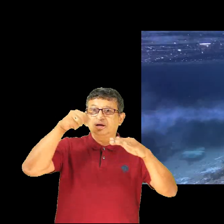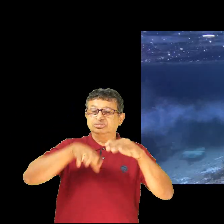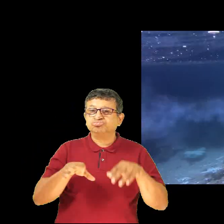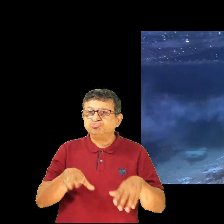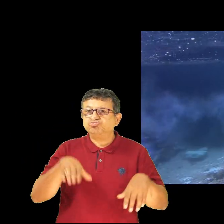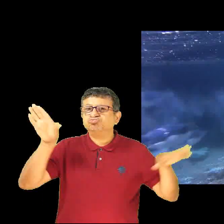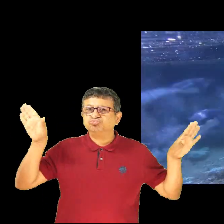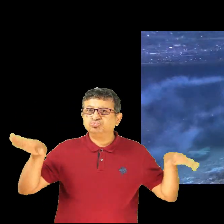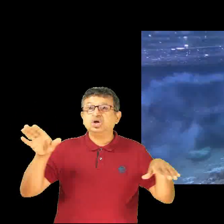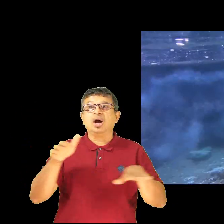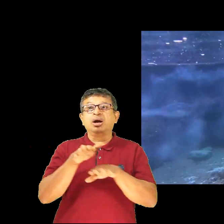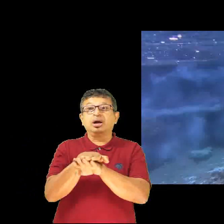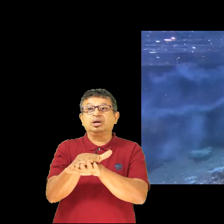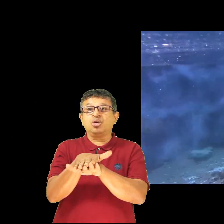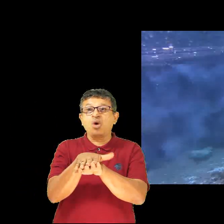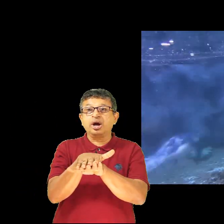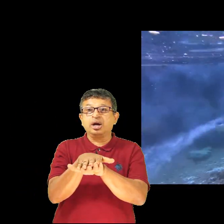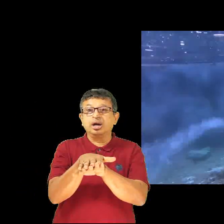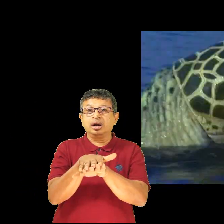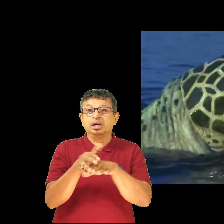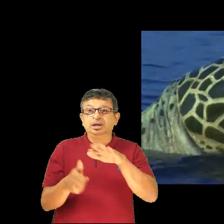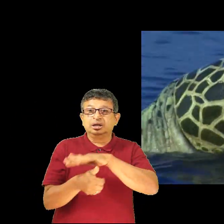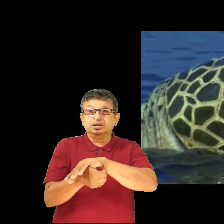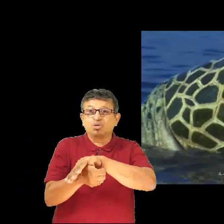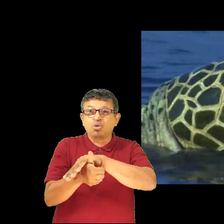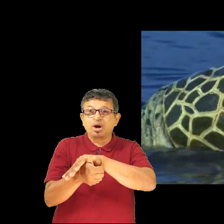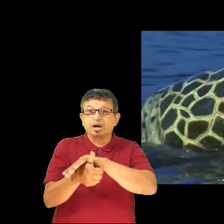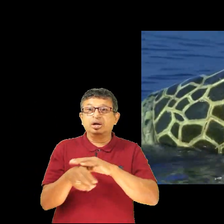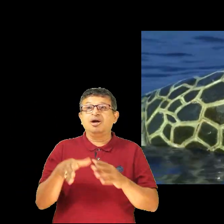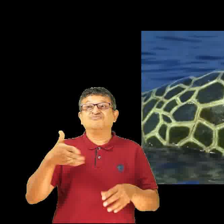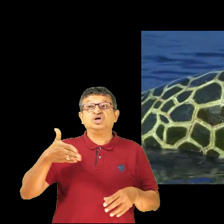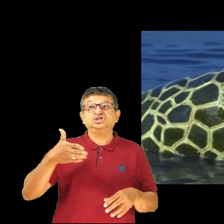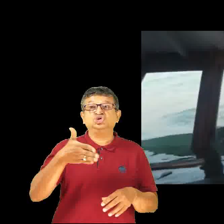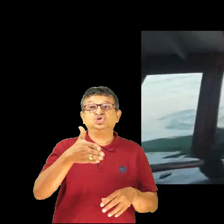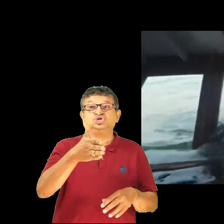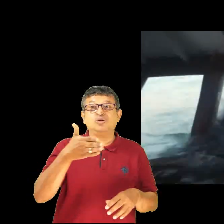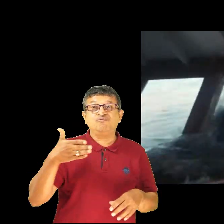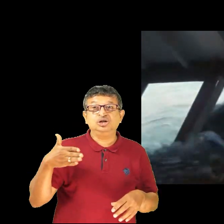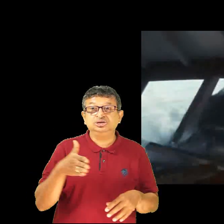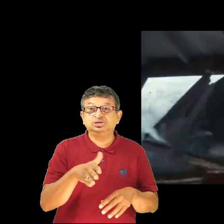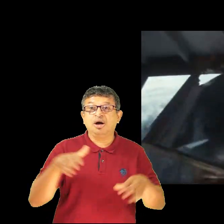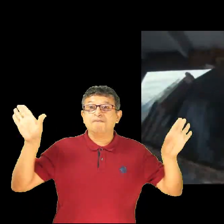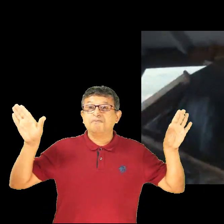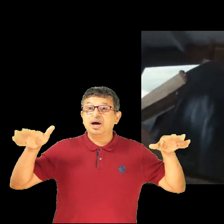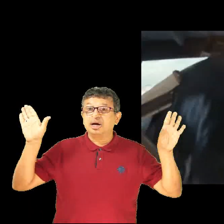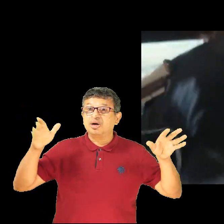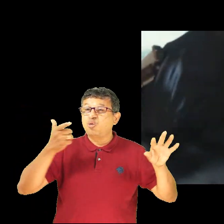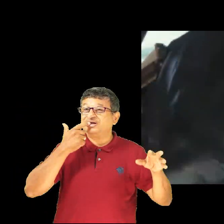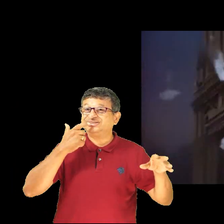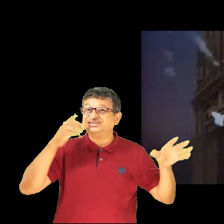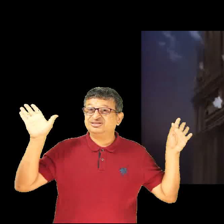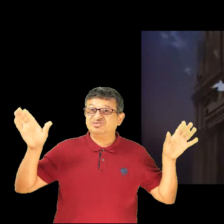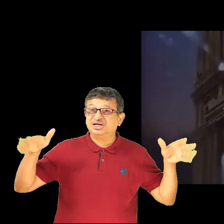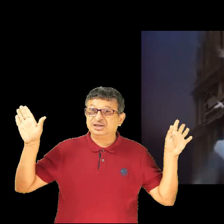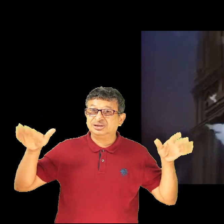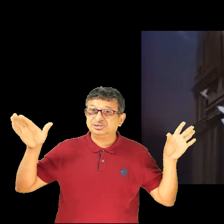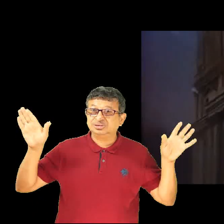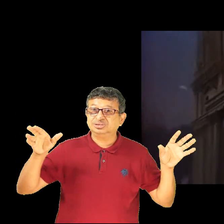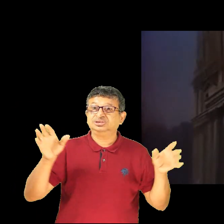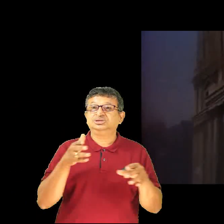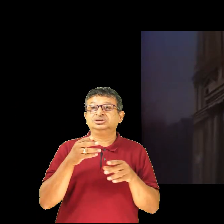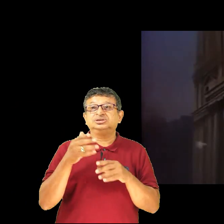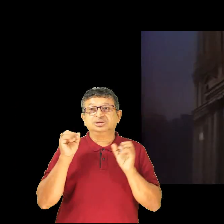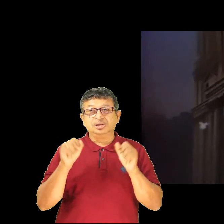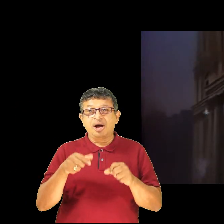that would be impossible to film with a real animal. These kinds of examples are those scenes where the shark attacks people in Jaws, or those birds that came to visit